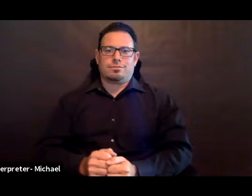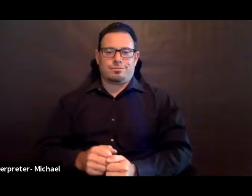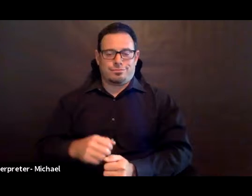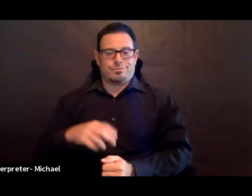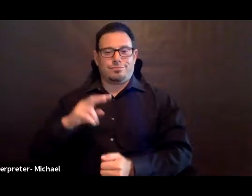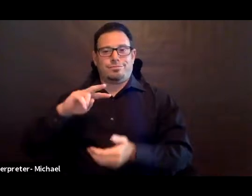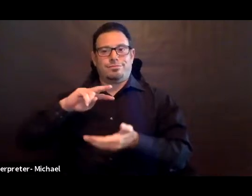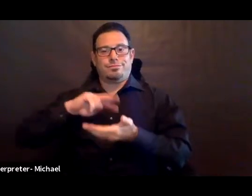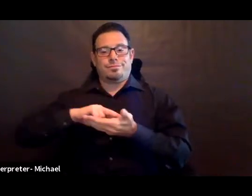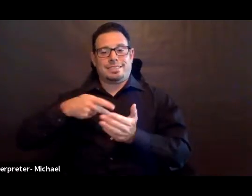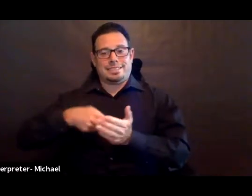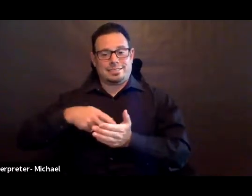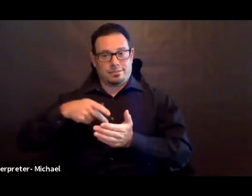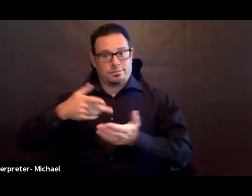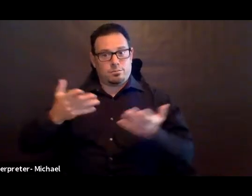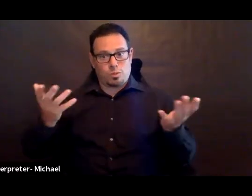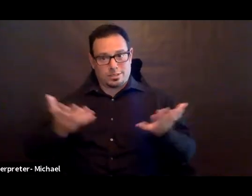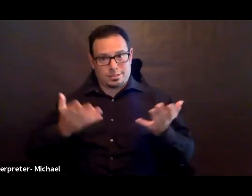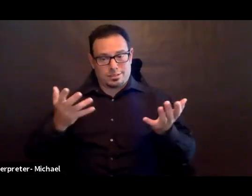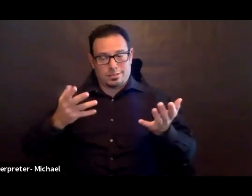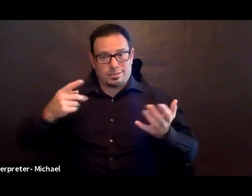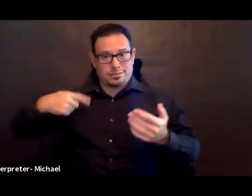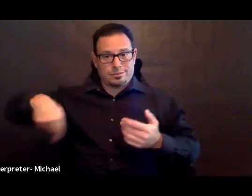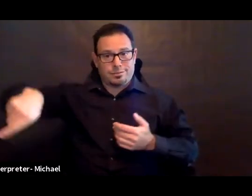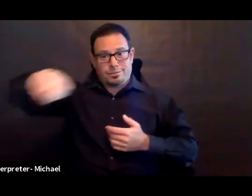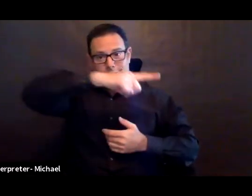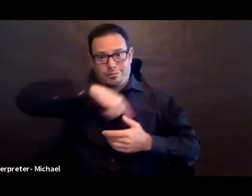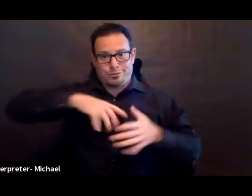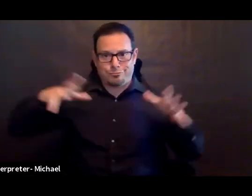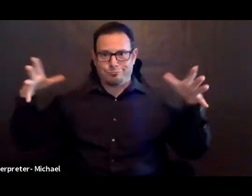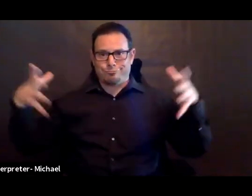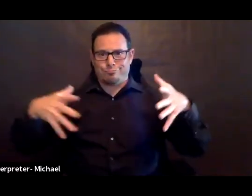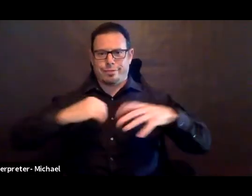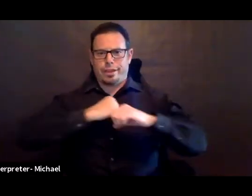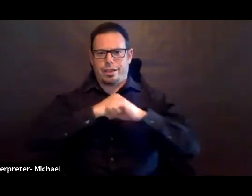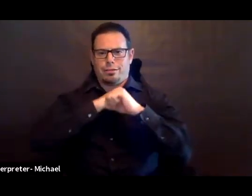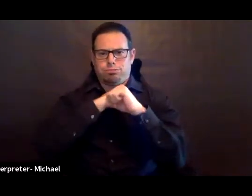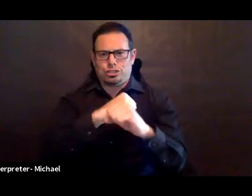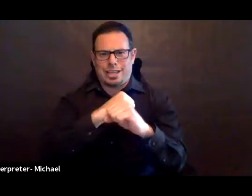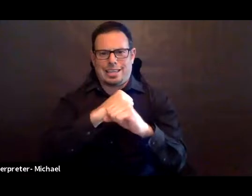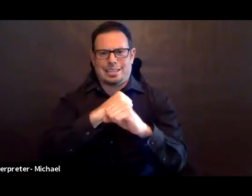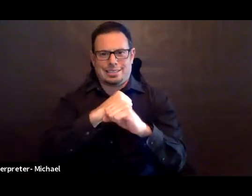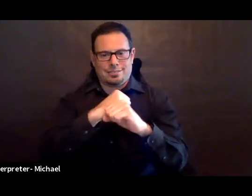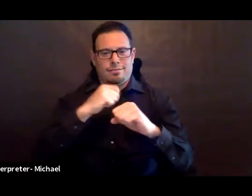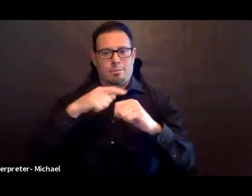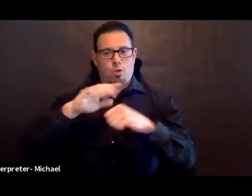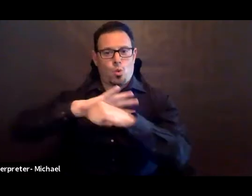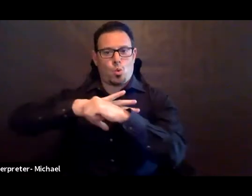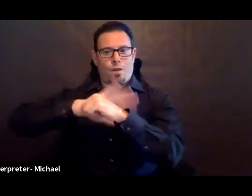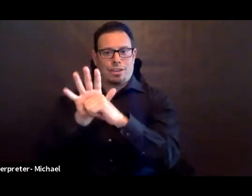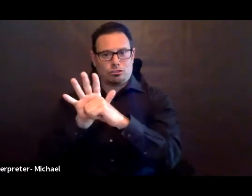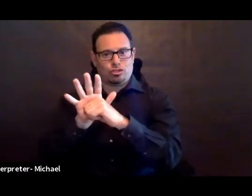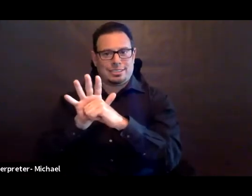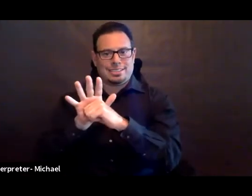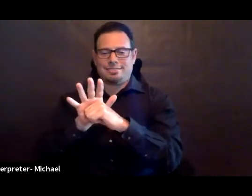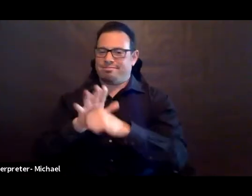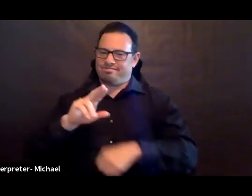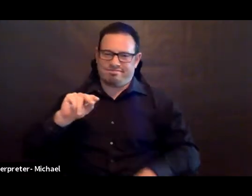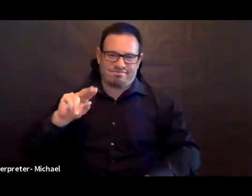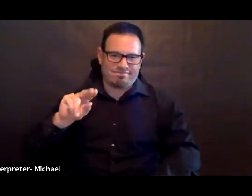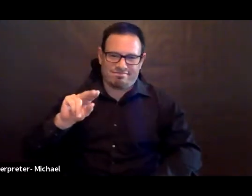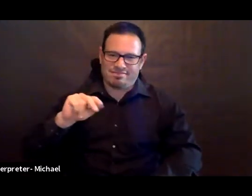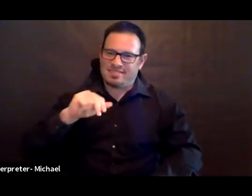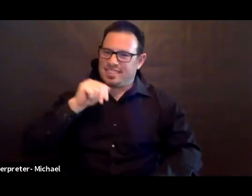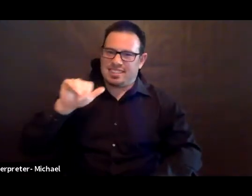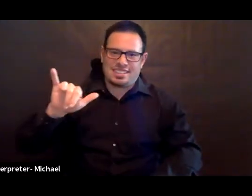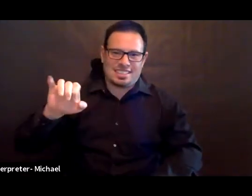the danger to individuals, which is no small thing, each time a person gets COVID, the virus has a new opportunity to